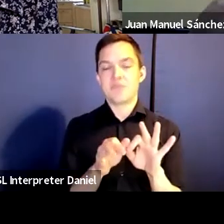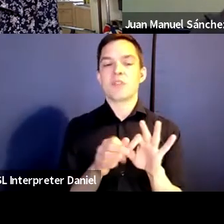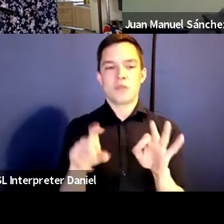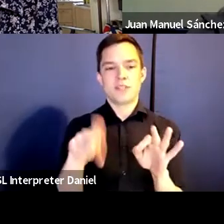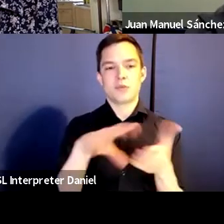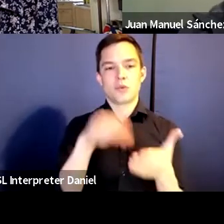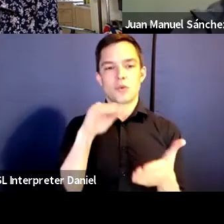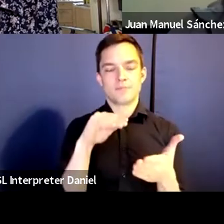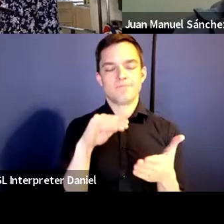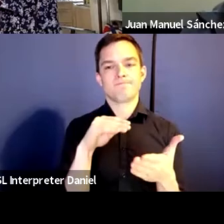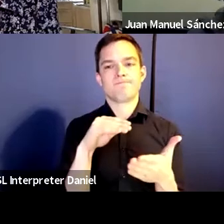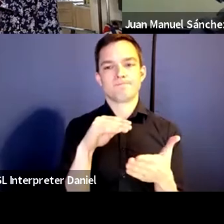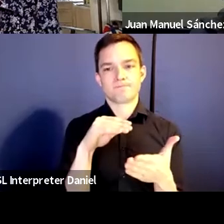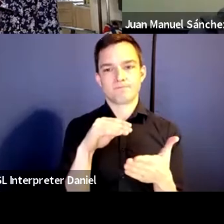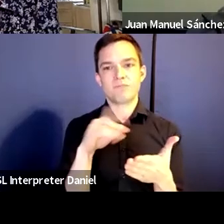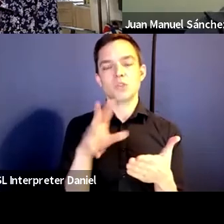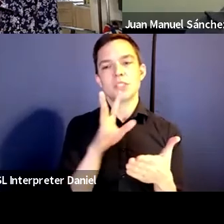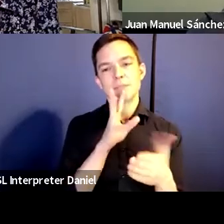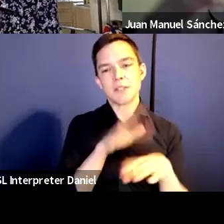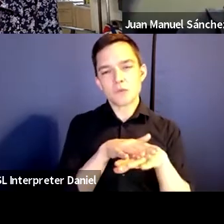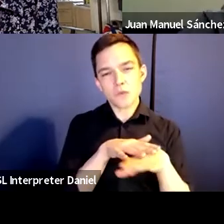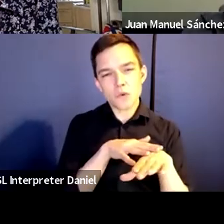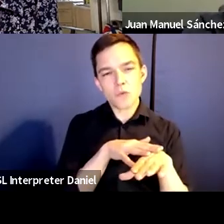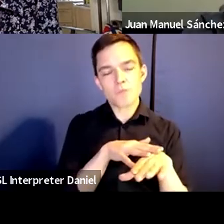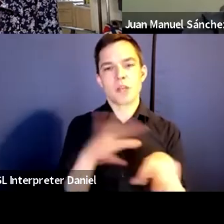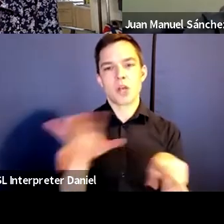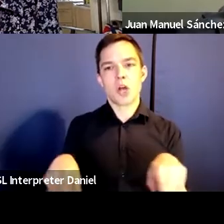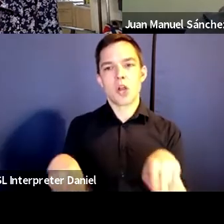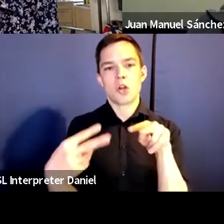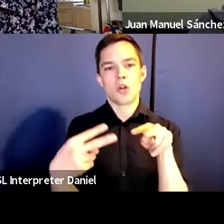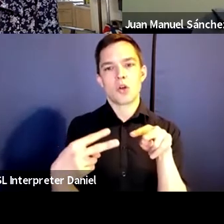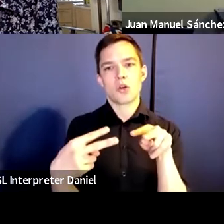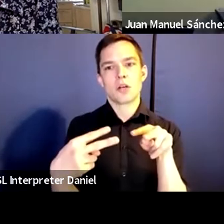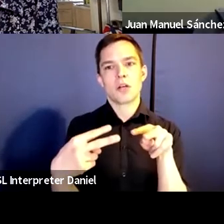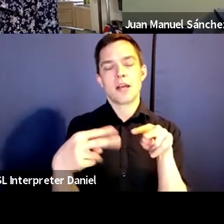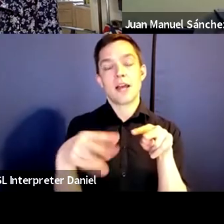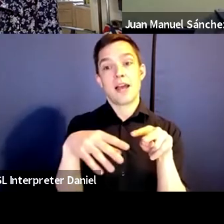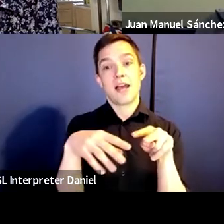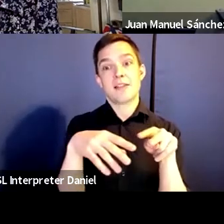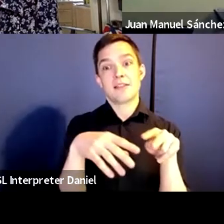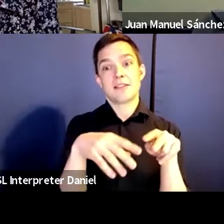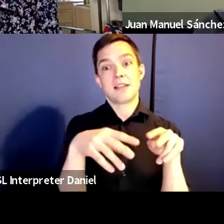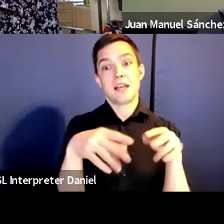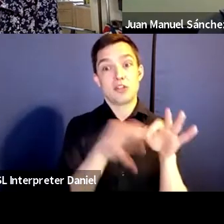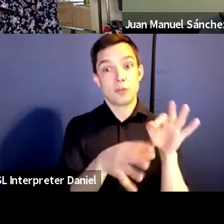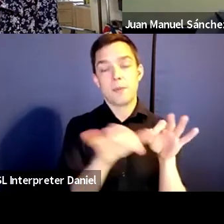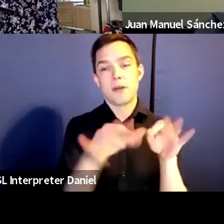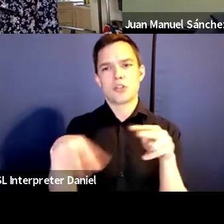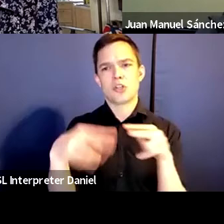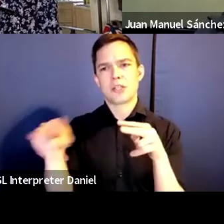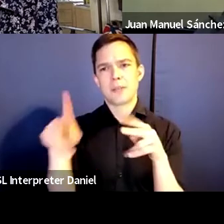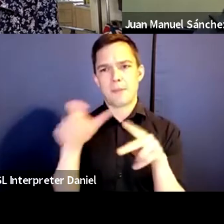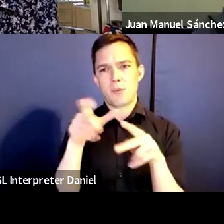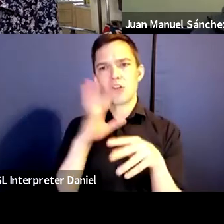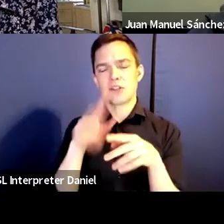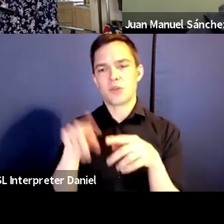like uh, speak slow, look at the interpreter, but also look at the people that we are talking to,